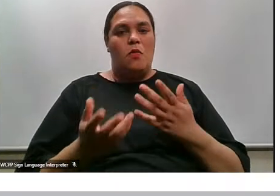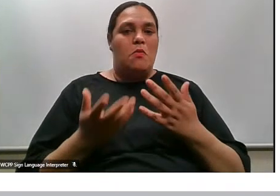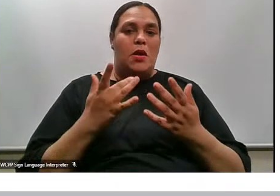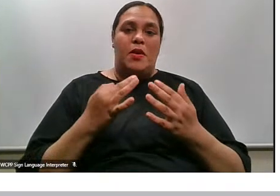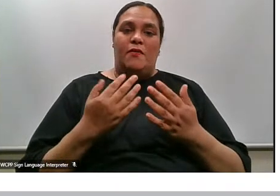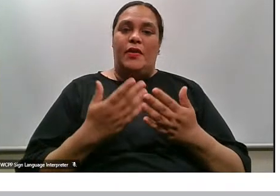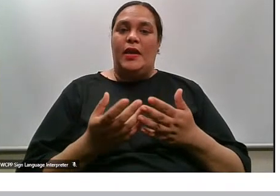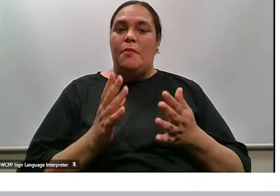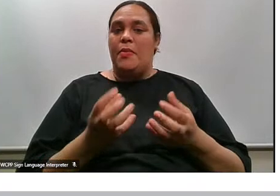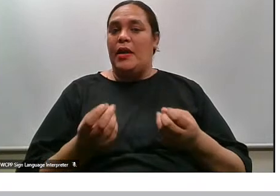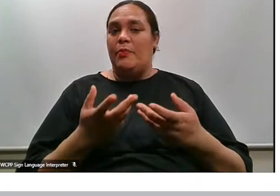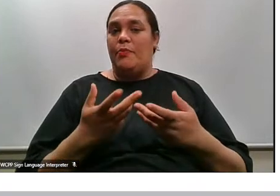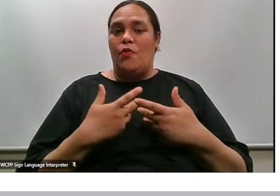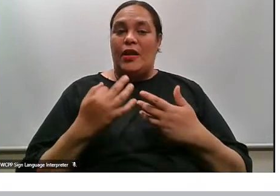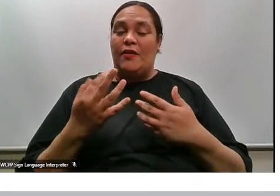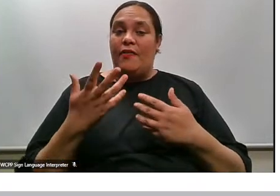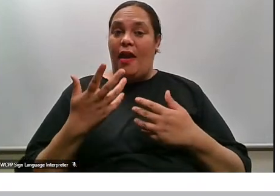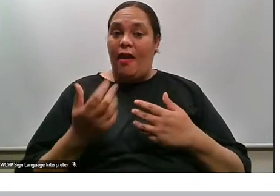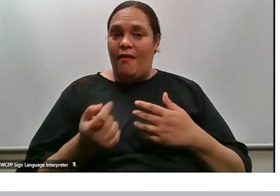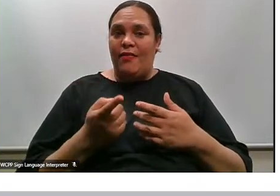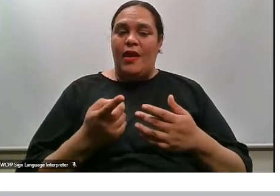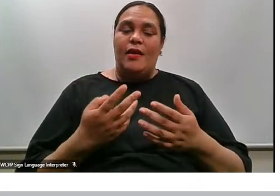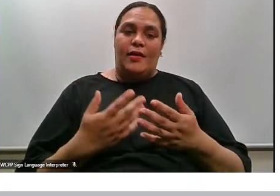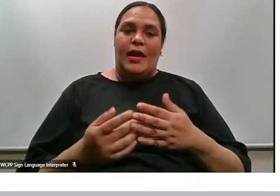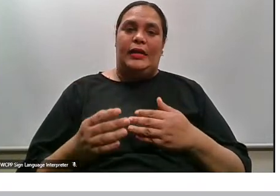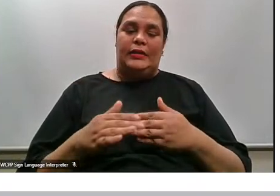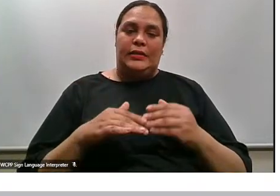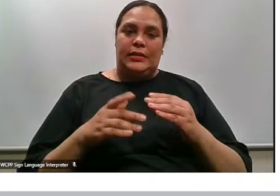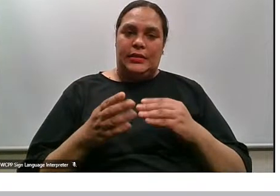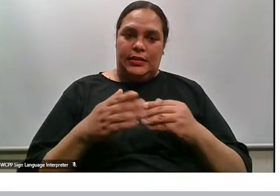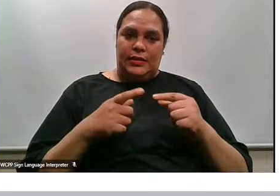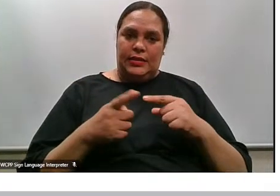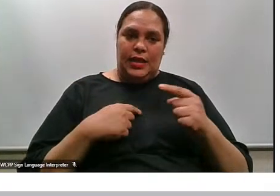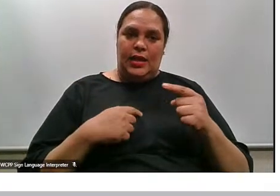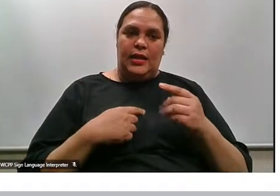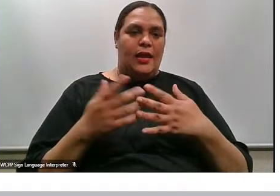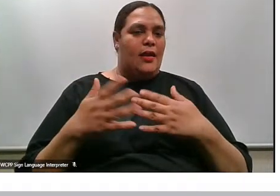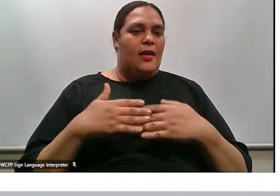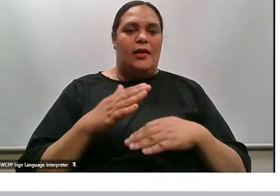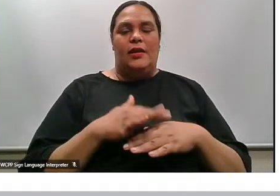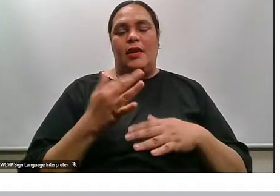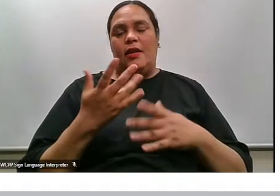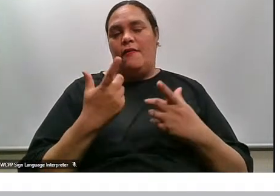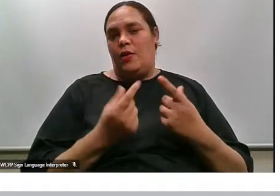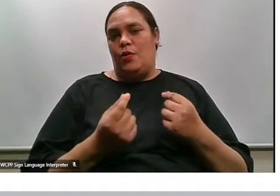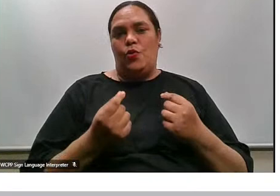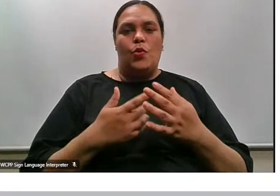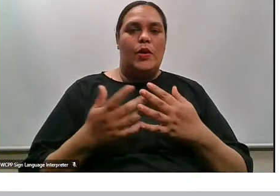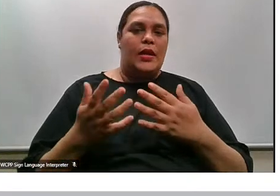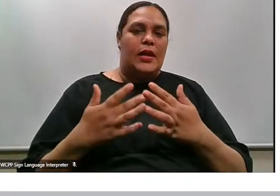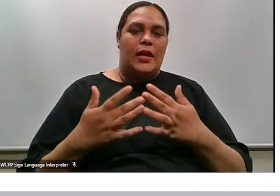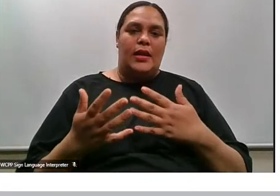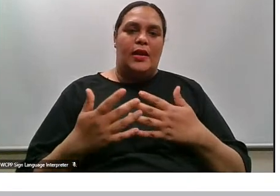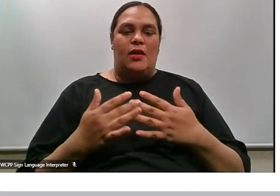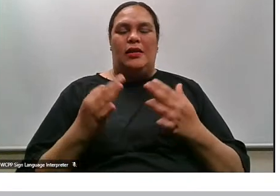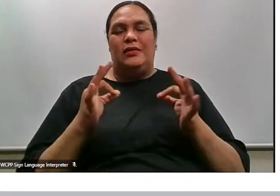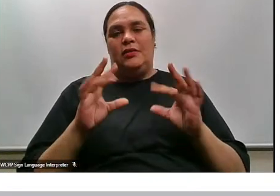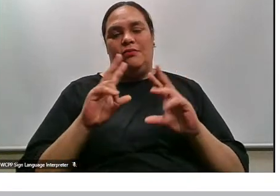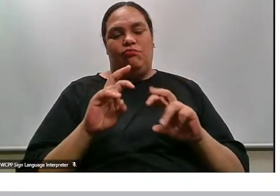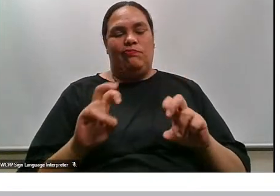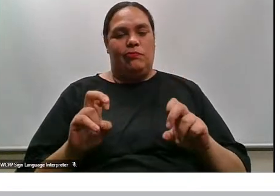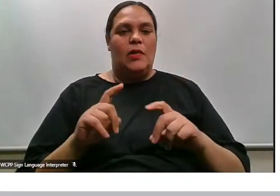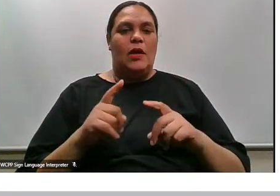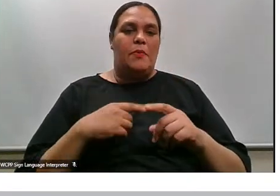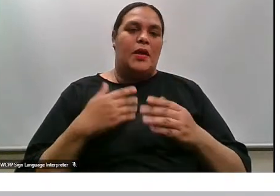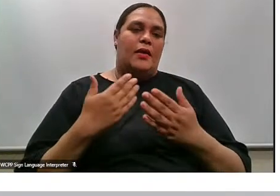can just provide me, if they do have, they can even send it anytime, if they've done any of such studies, that at least